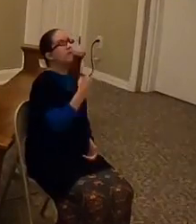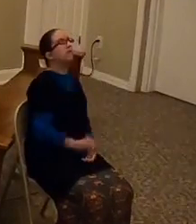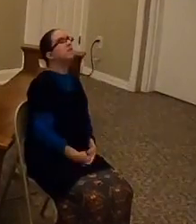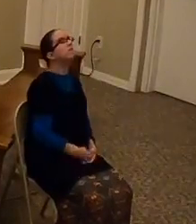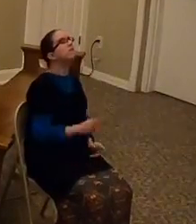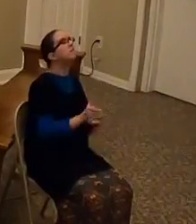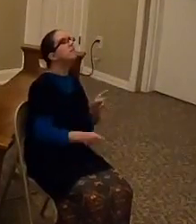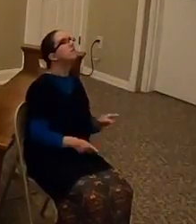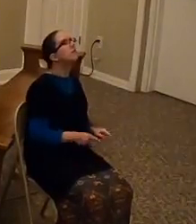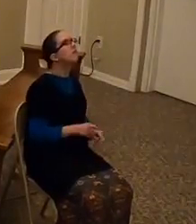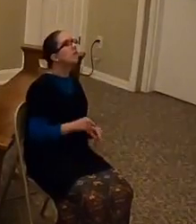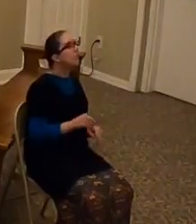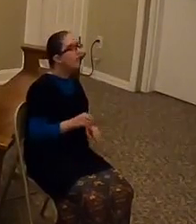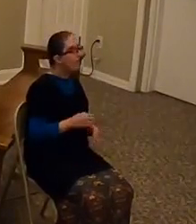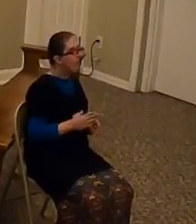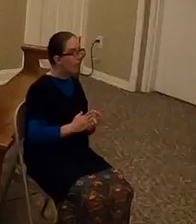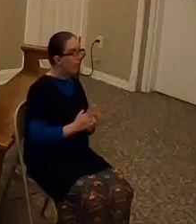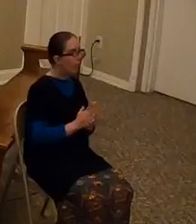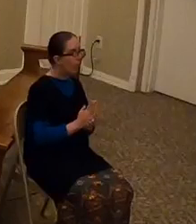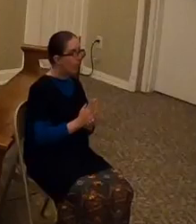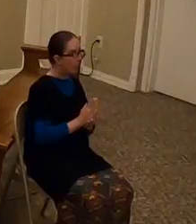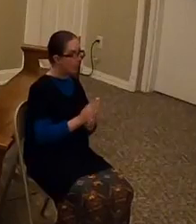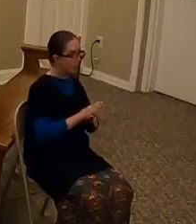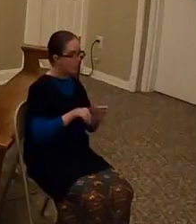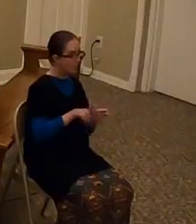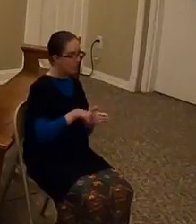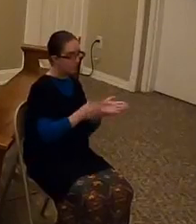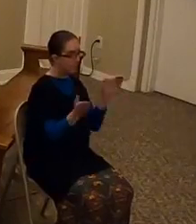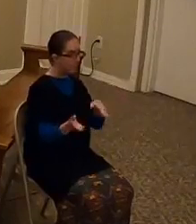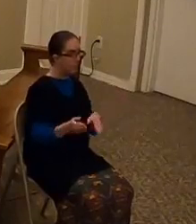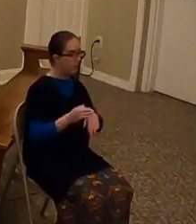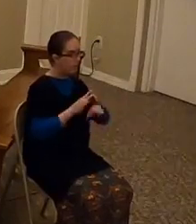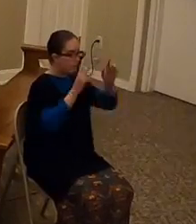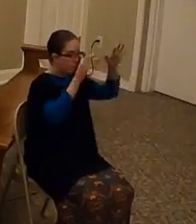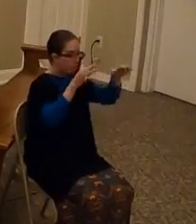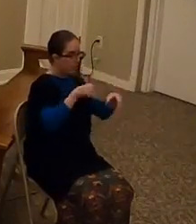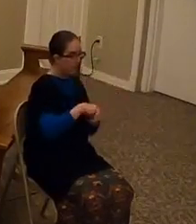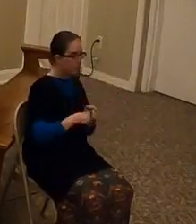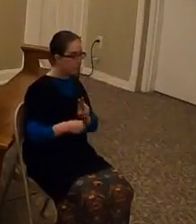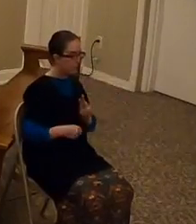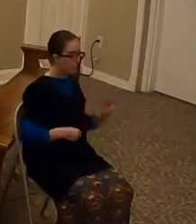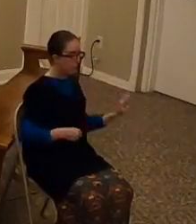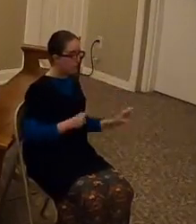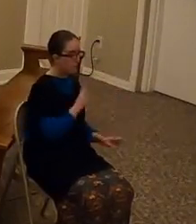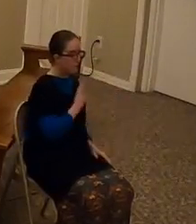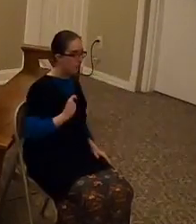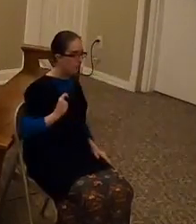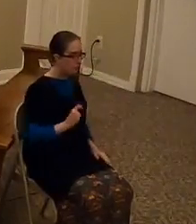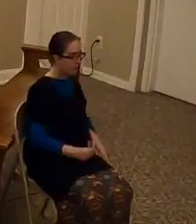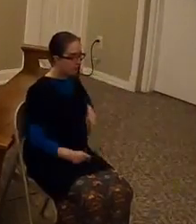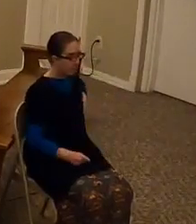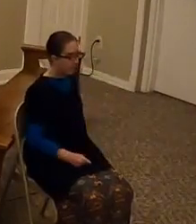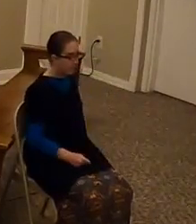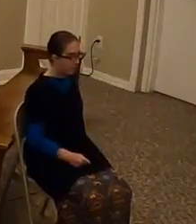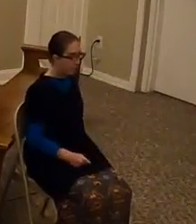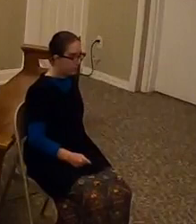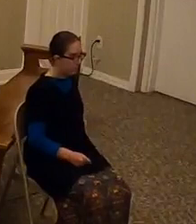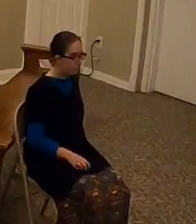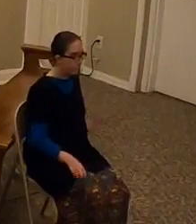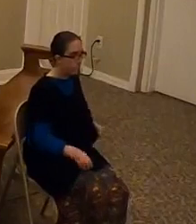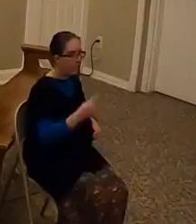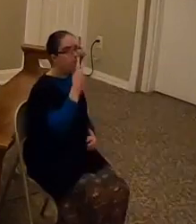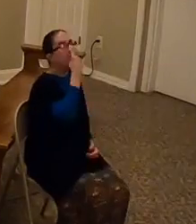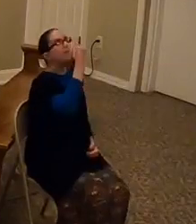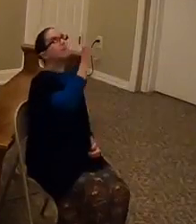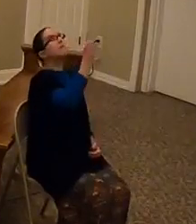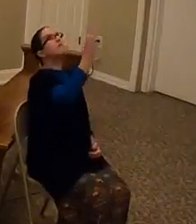They're the people that nearly drown every time it rains in West Texas. Hello. Amen. Because they got their nose so